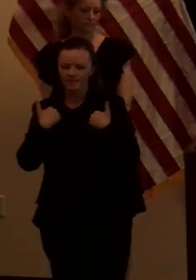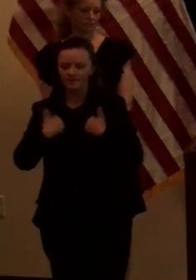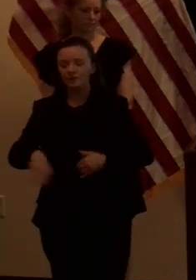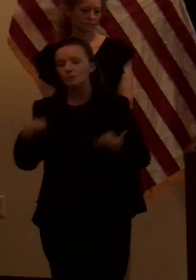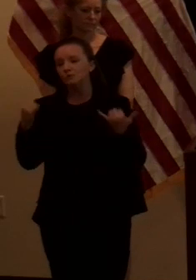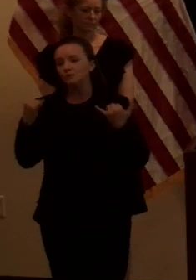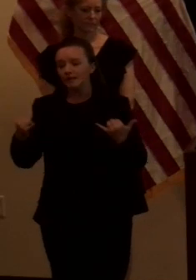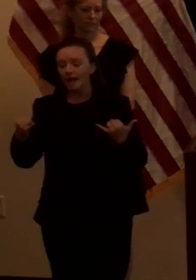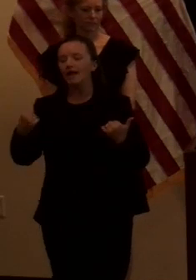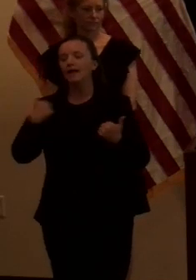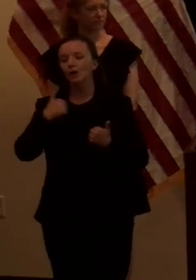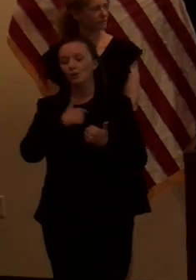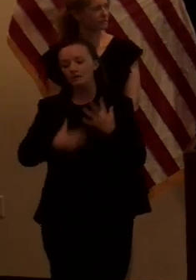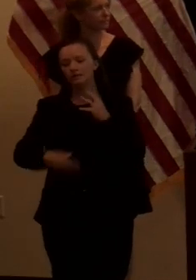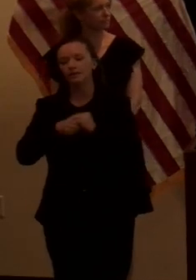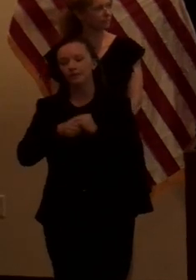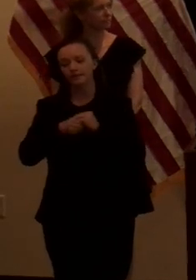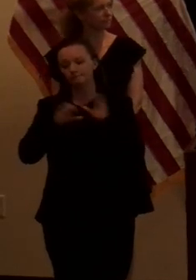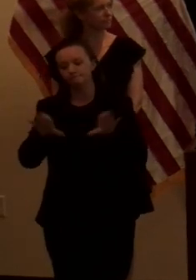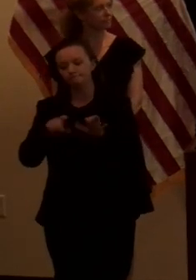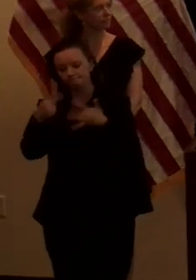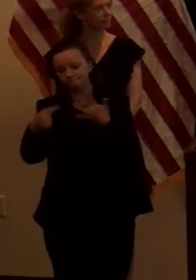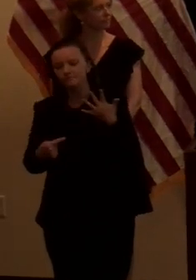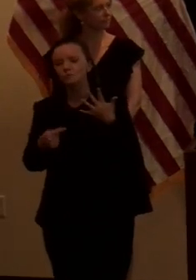to help Arizonans remain physically distant